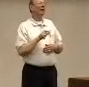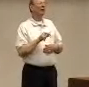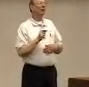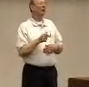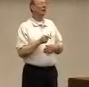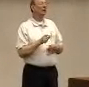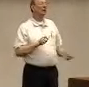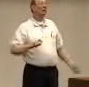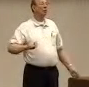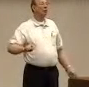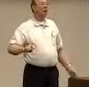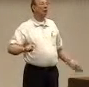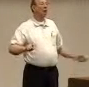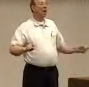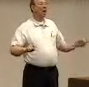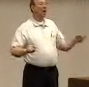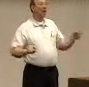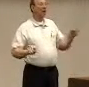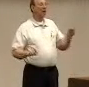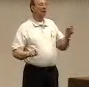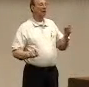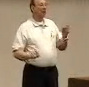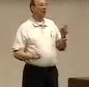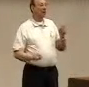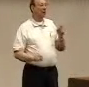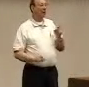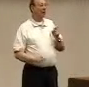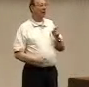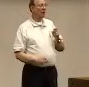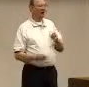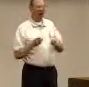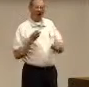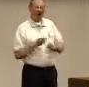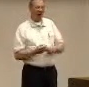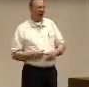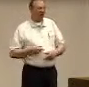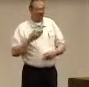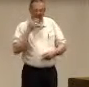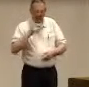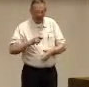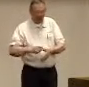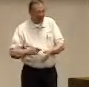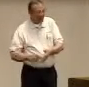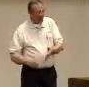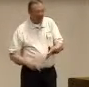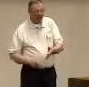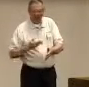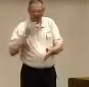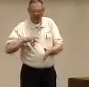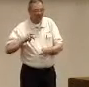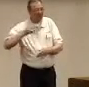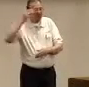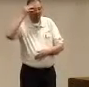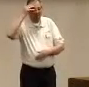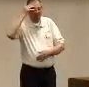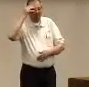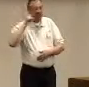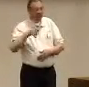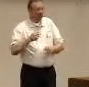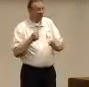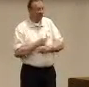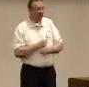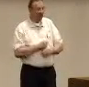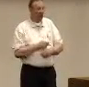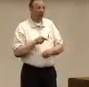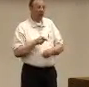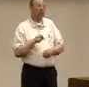The story I want to tell you about Danny is, real quick, is the transformation story. Danny had a hard life. He did a lot of bad things. He knows a lot of bad